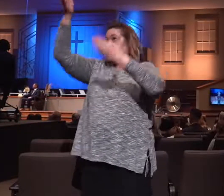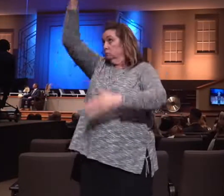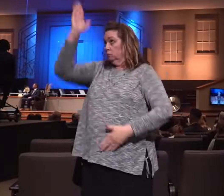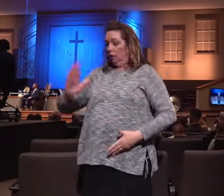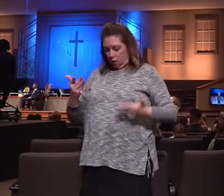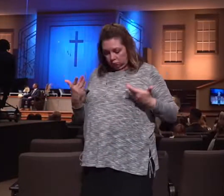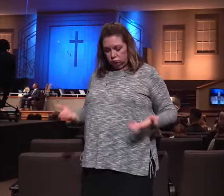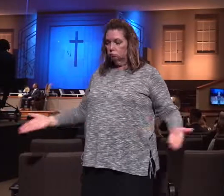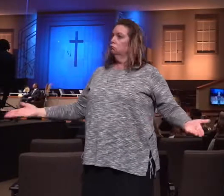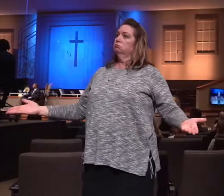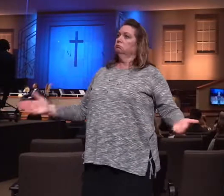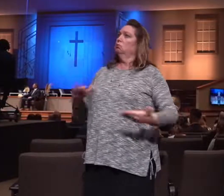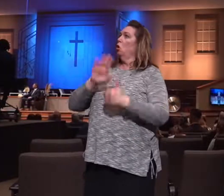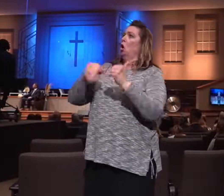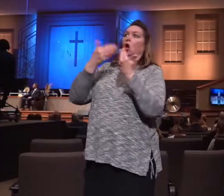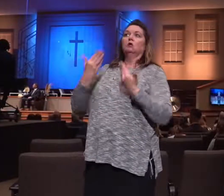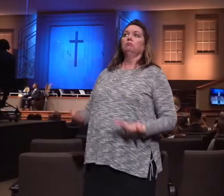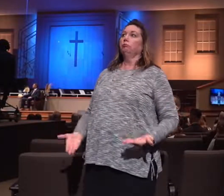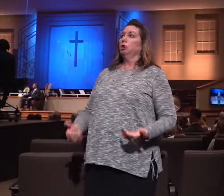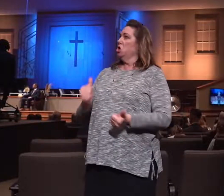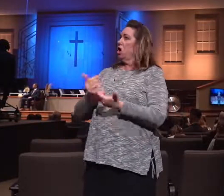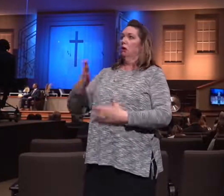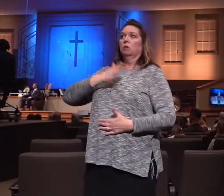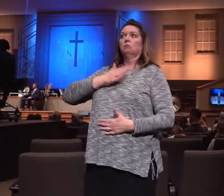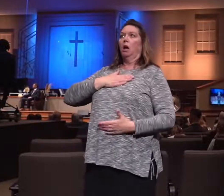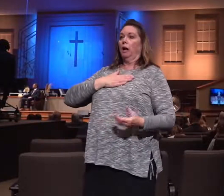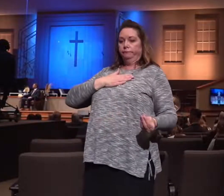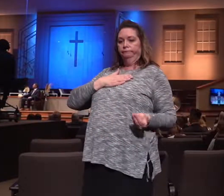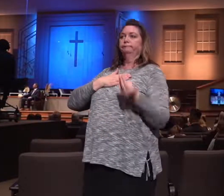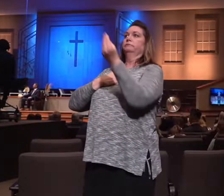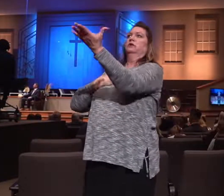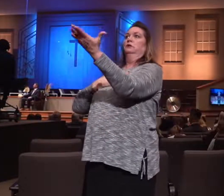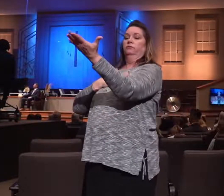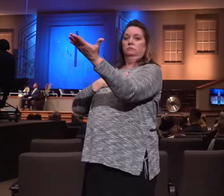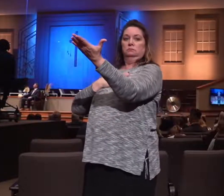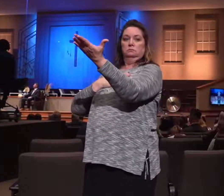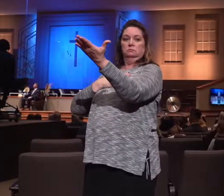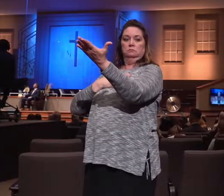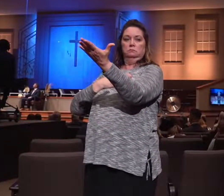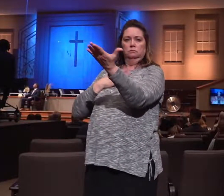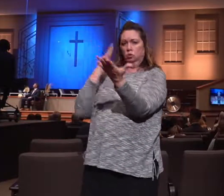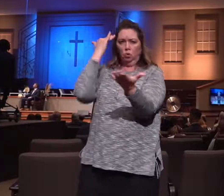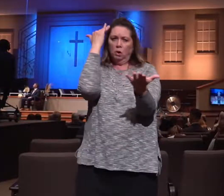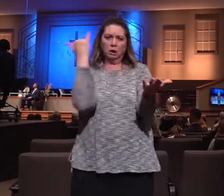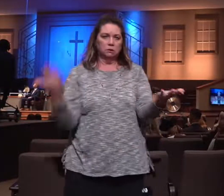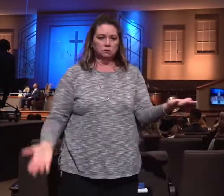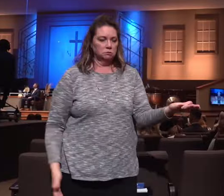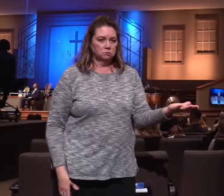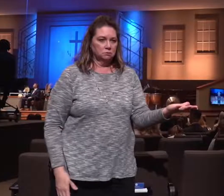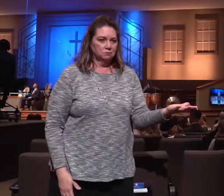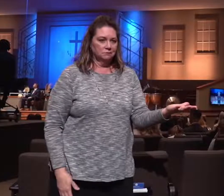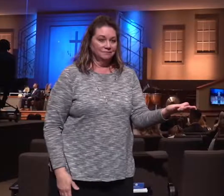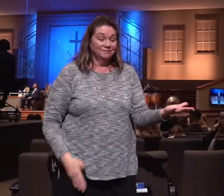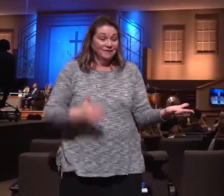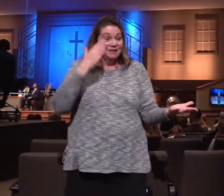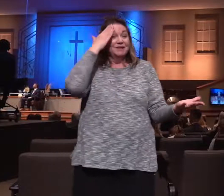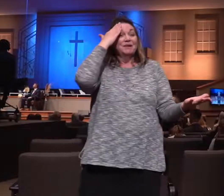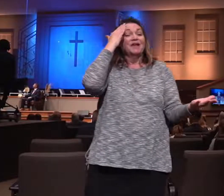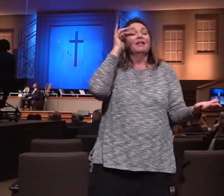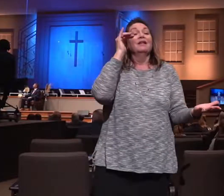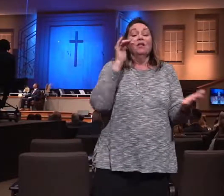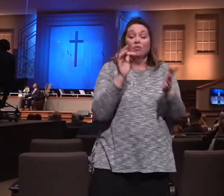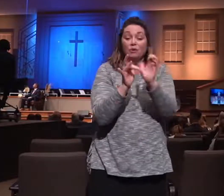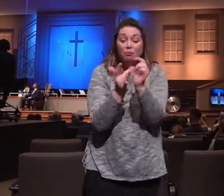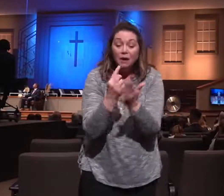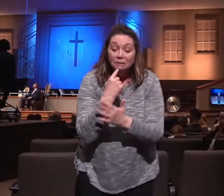use how he sees fit. And I love what Paul says at the end of that verse. The reason why is because it is your